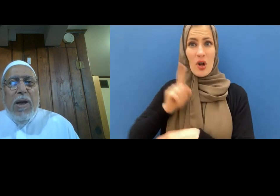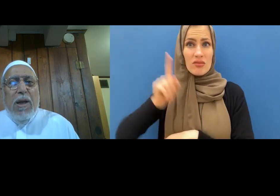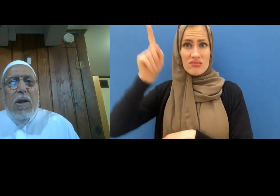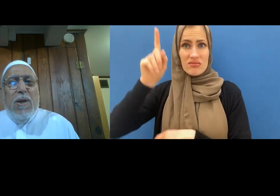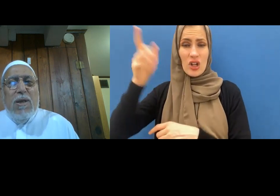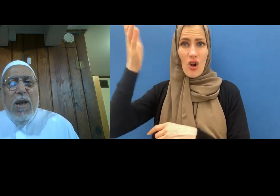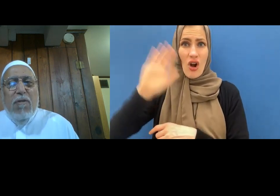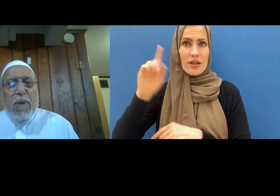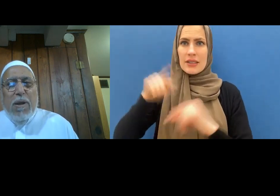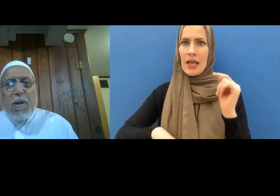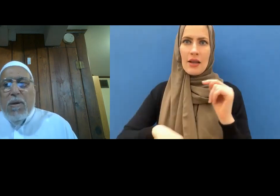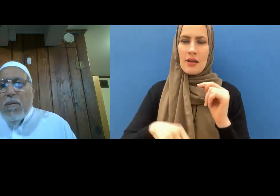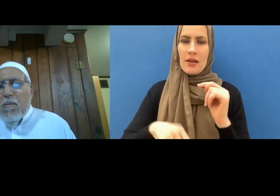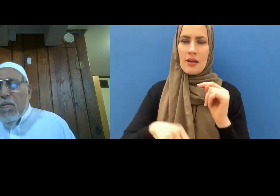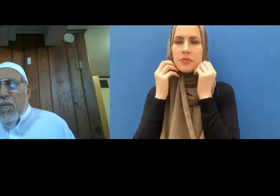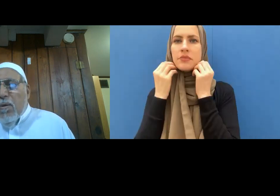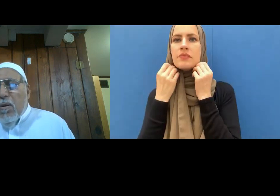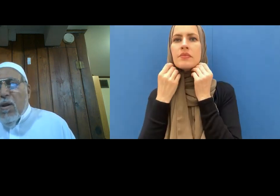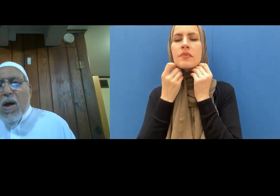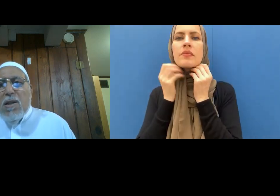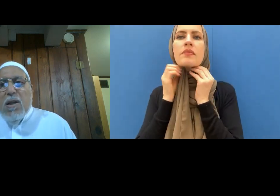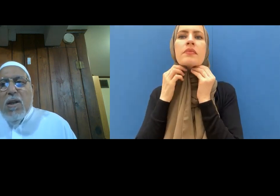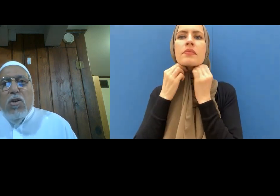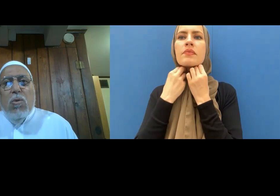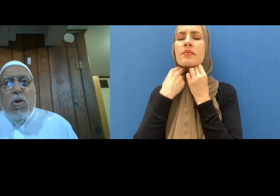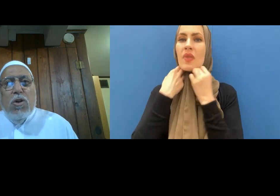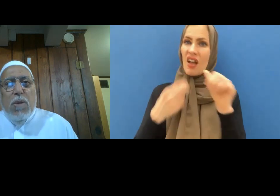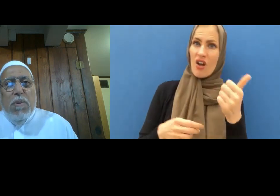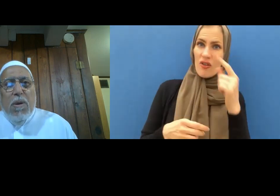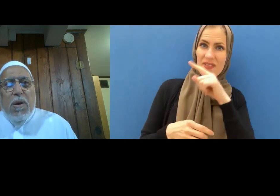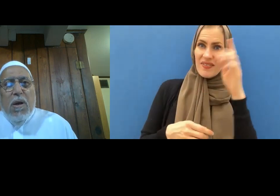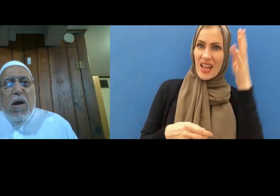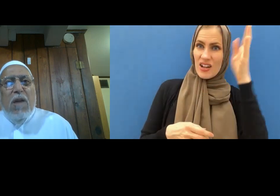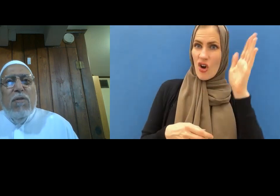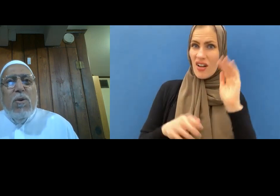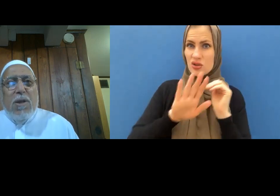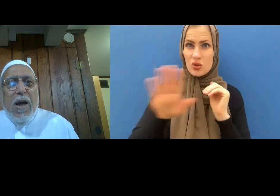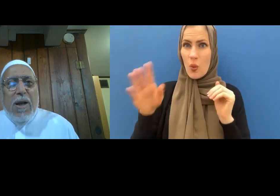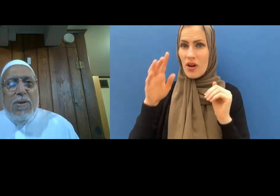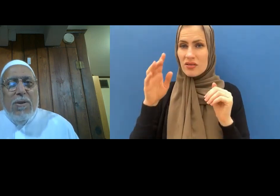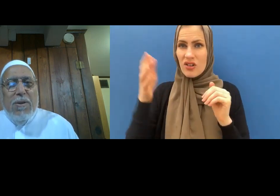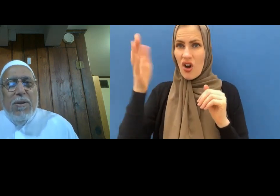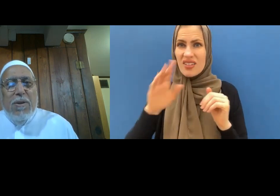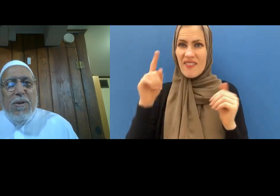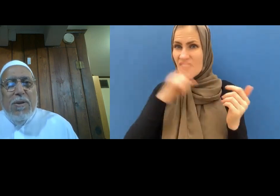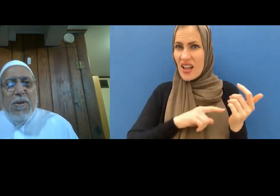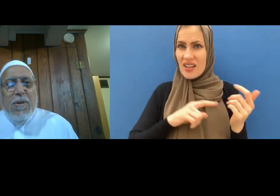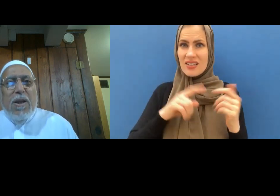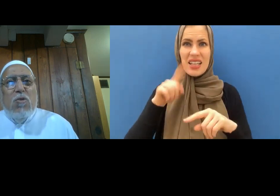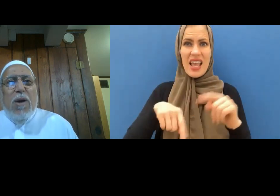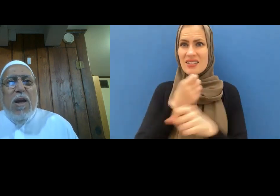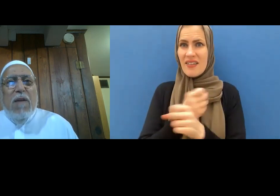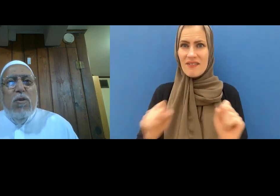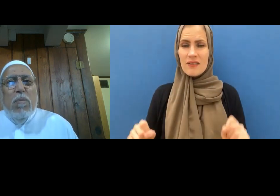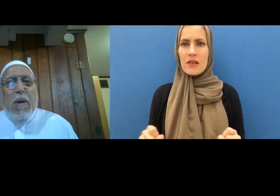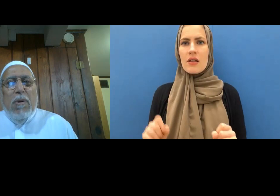Nor can anyone save me. The gods that you worship are false gods. That's